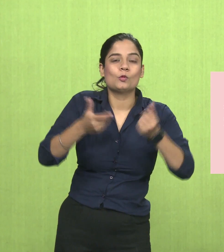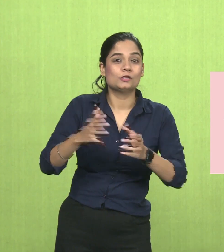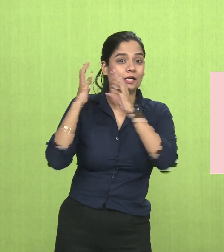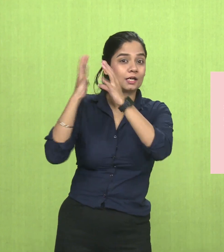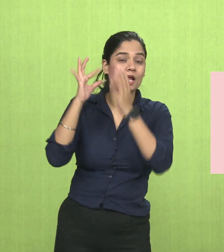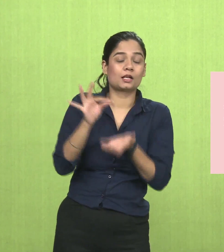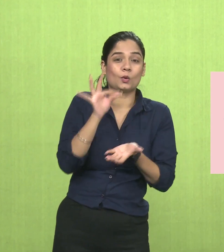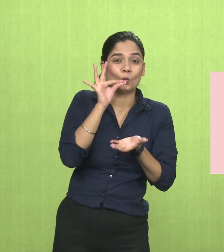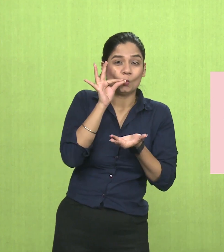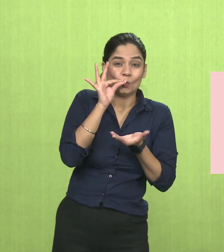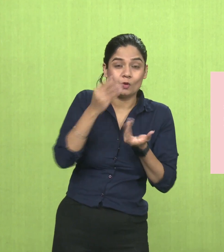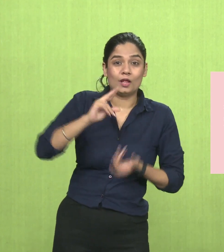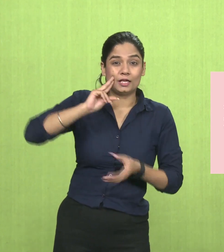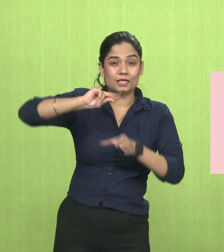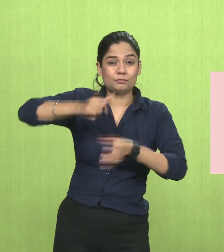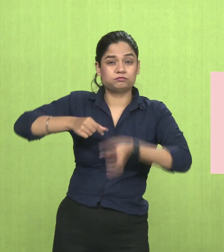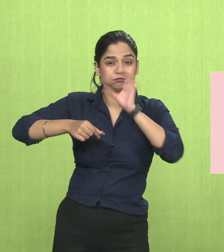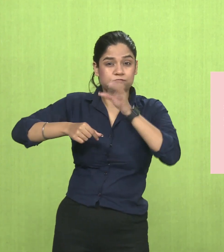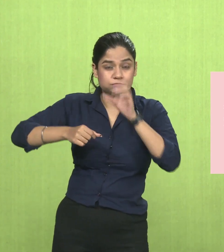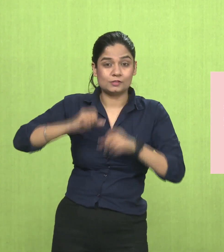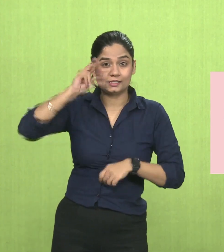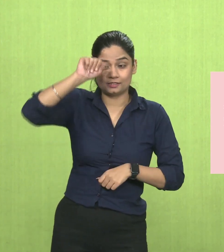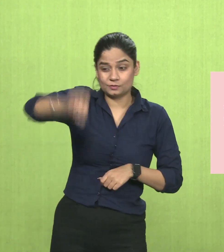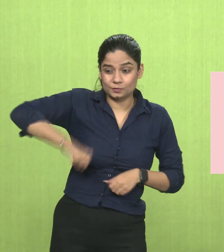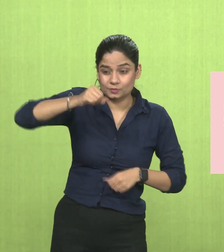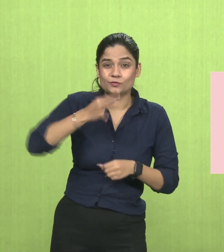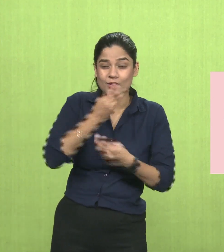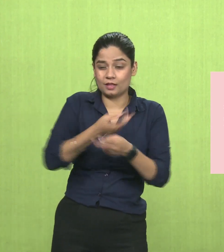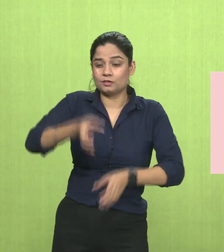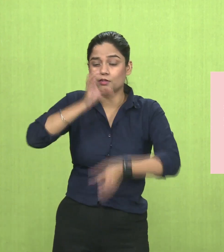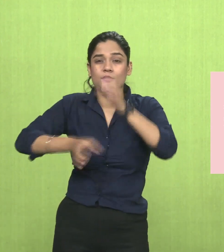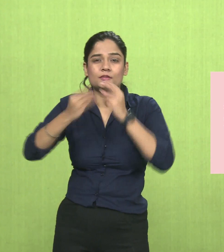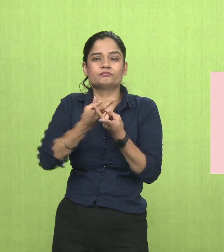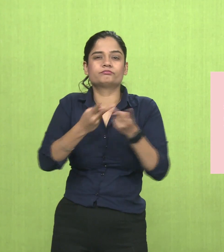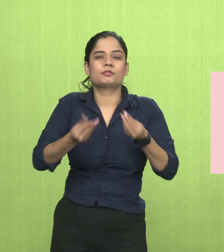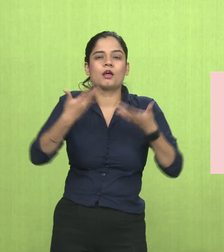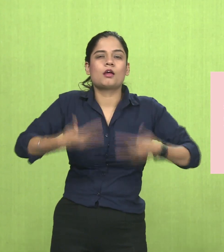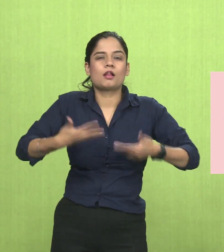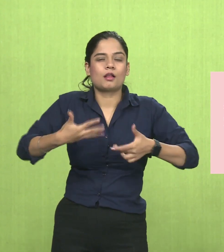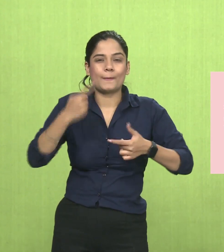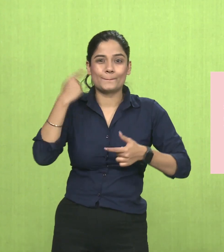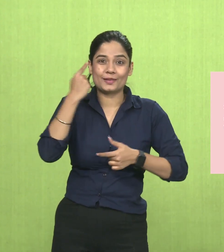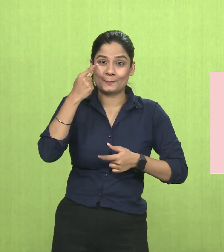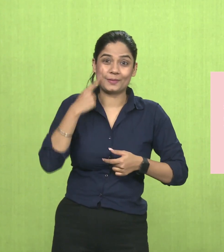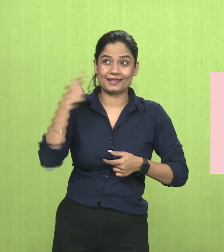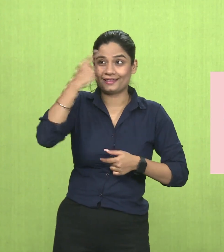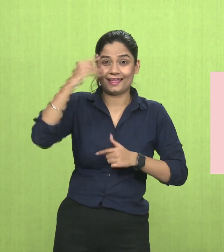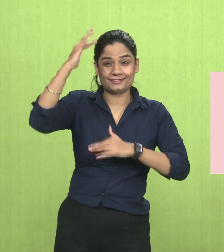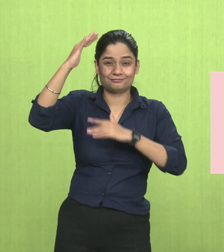Diet consistency: start with liquids like nimbu pani, juices, fruit juices, coconut water,